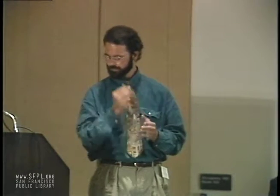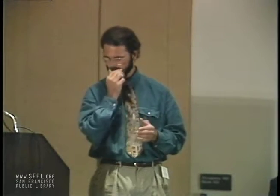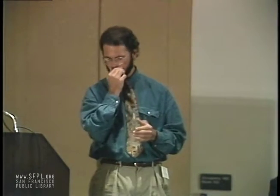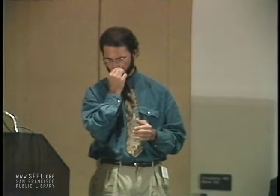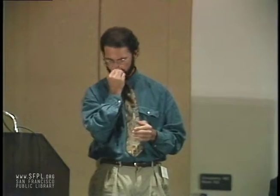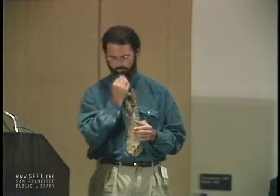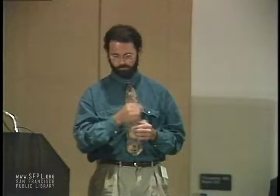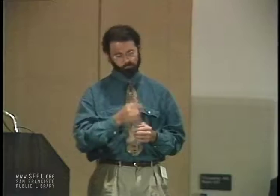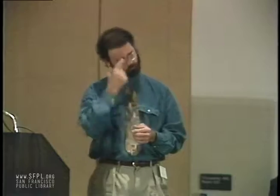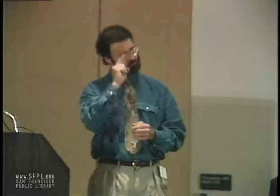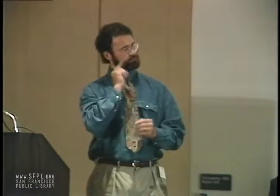culture.